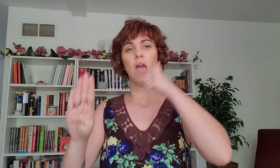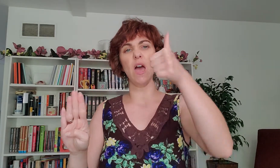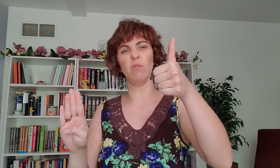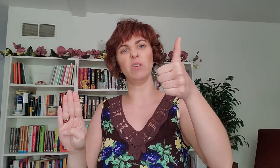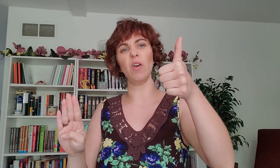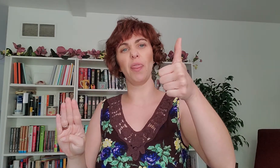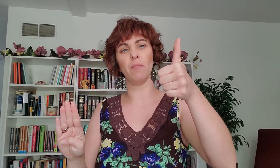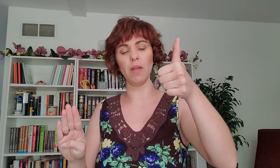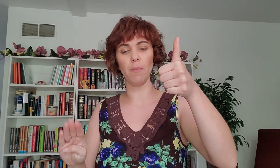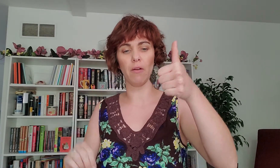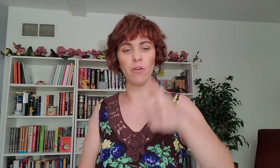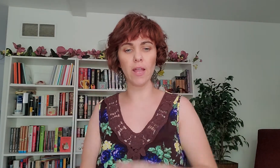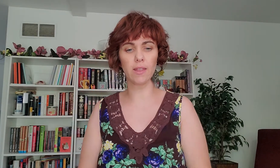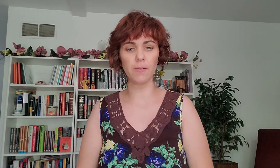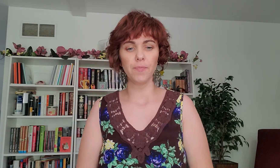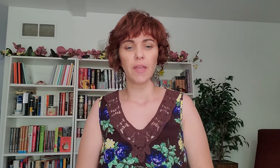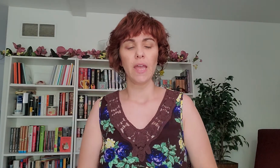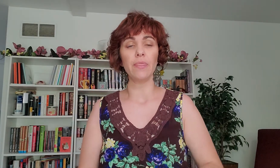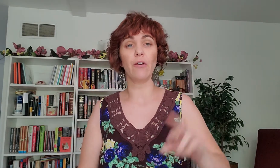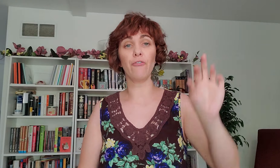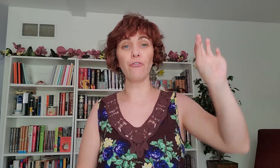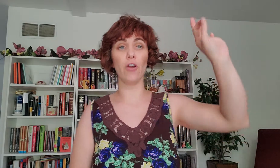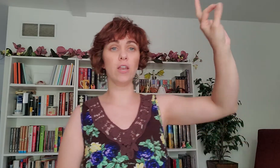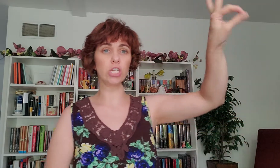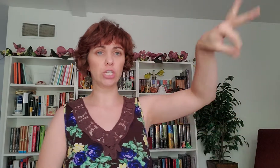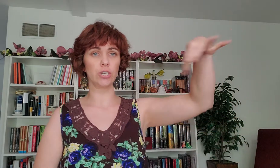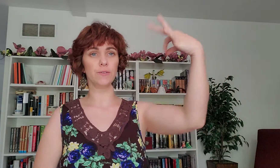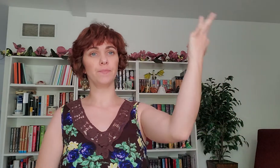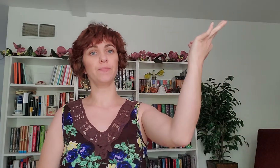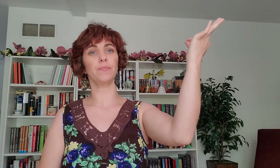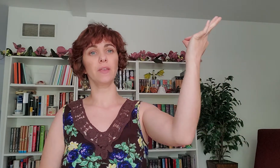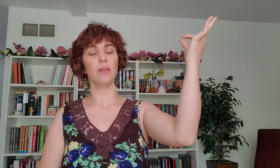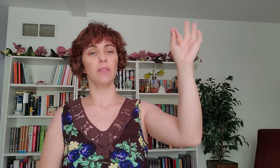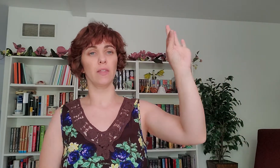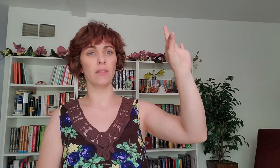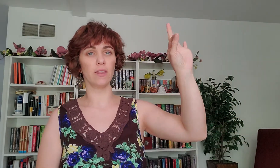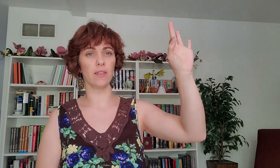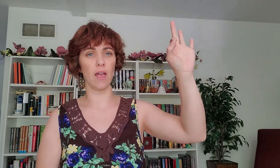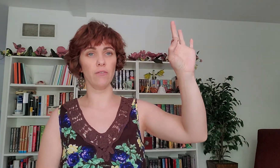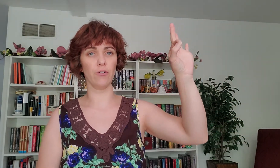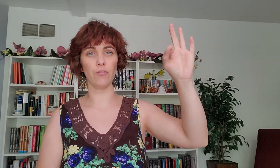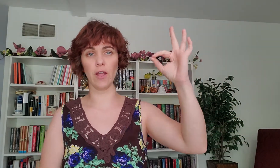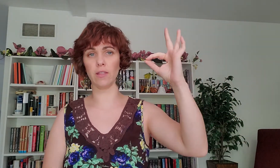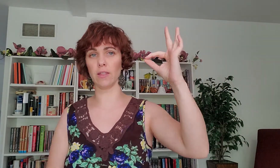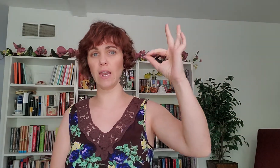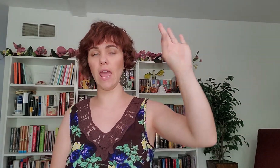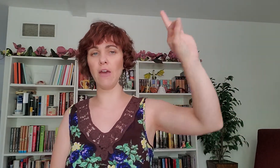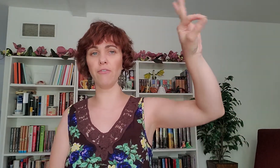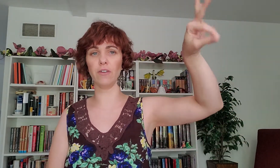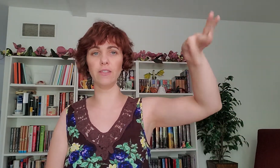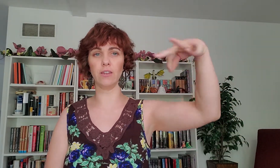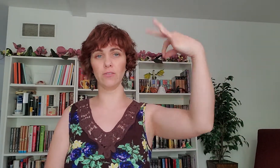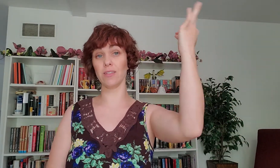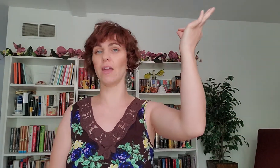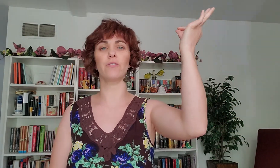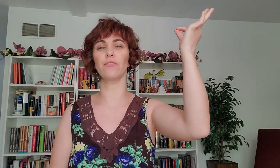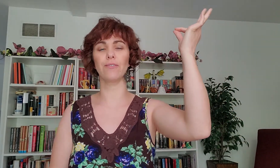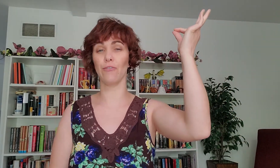and we do a thumbs up. All right. The French, this is a sign for France. It's an F, and then you just kind of